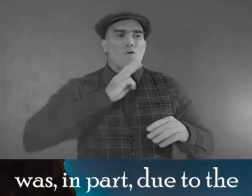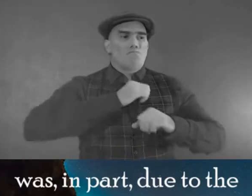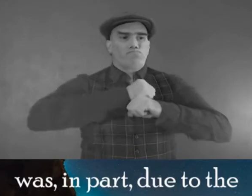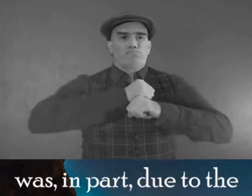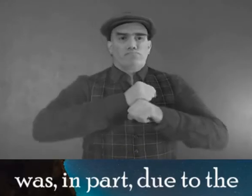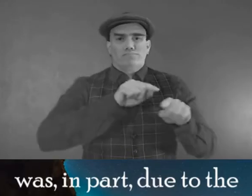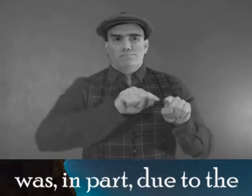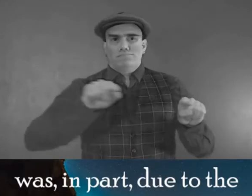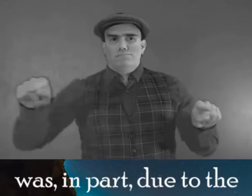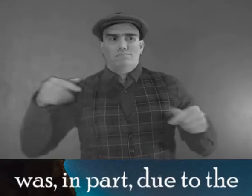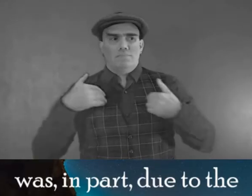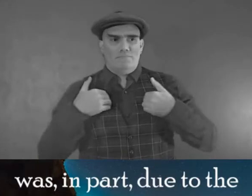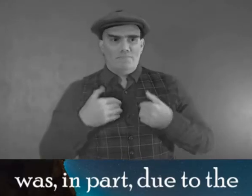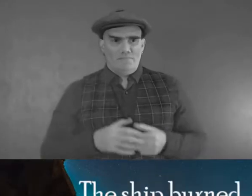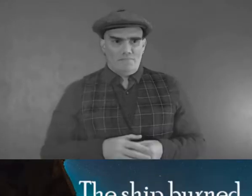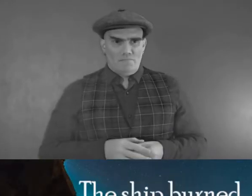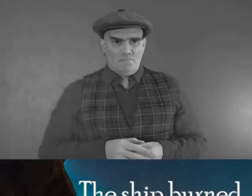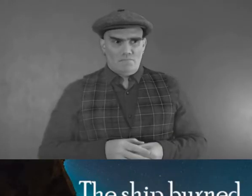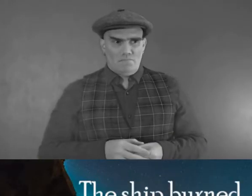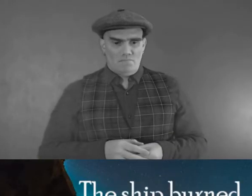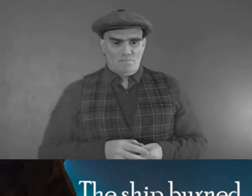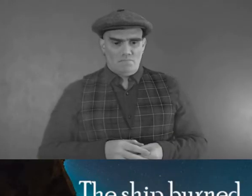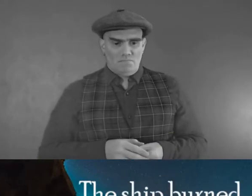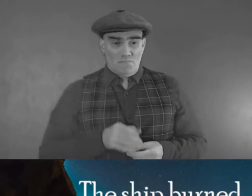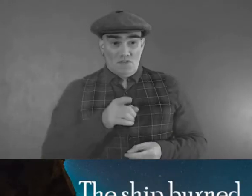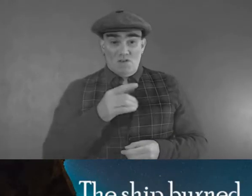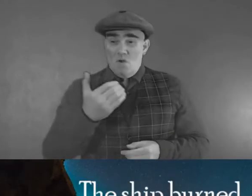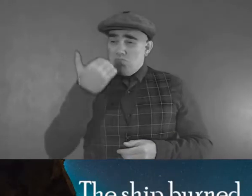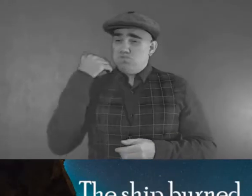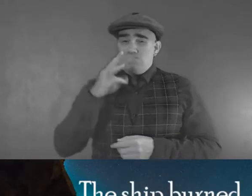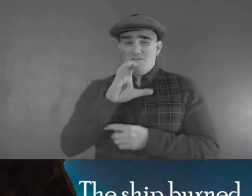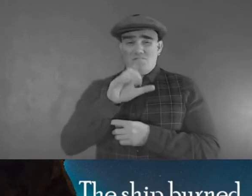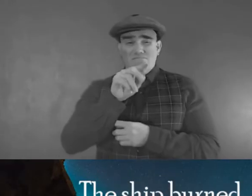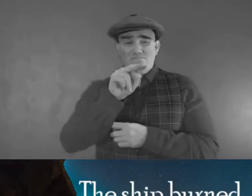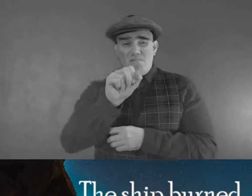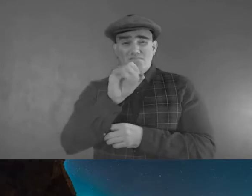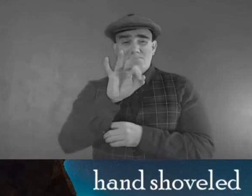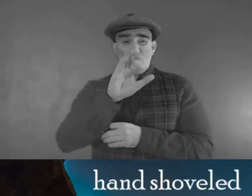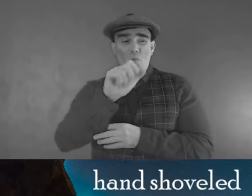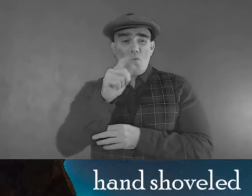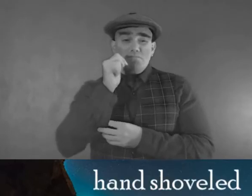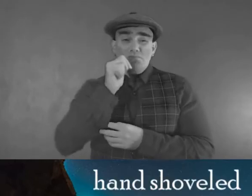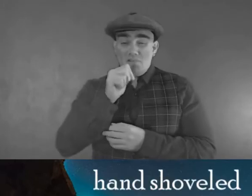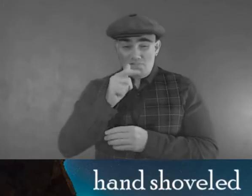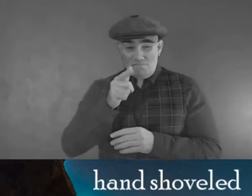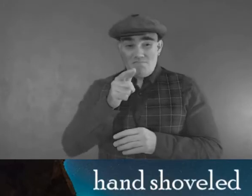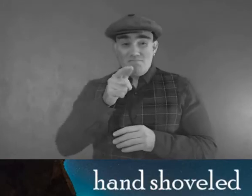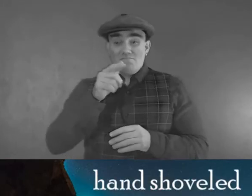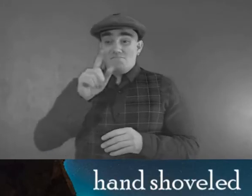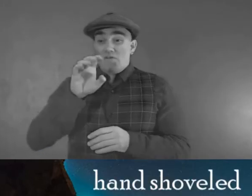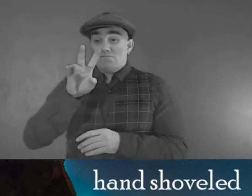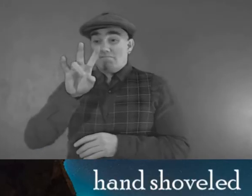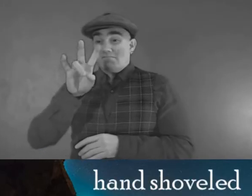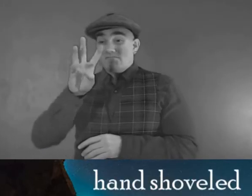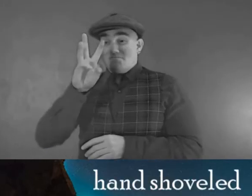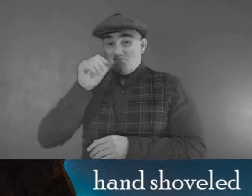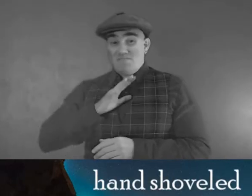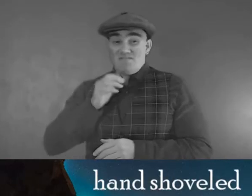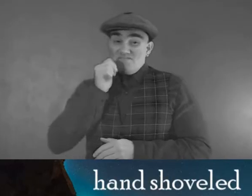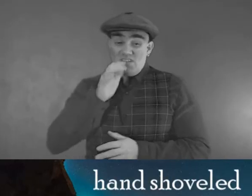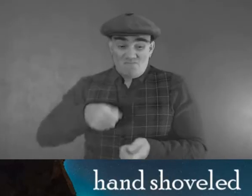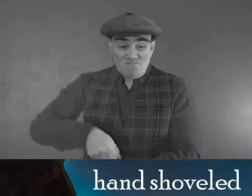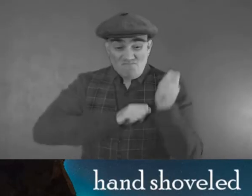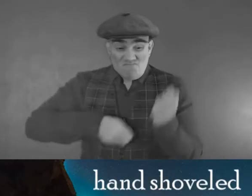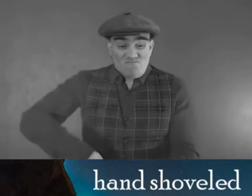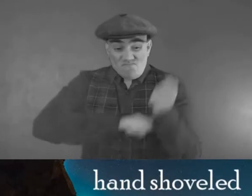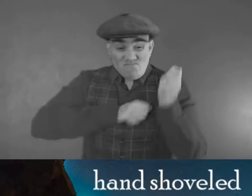16 watertight compartments. The ship burned around 600 tons of coal a day, hand-shoveled into its furnaces by a team